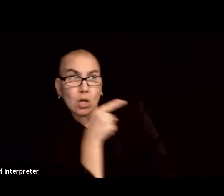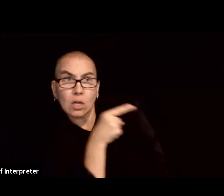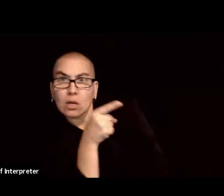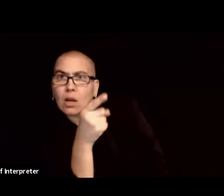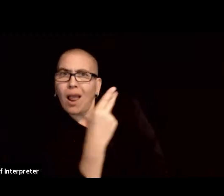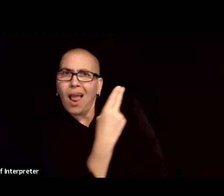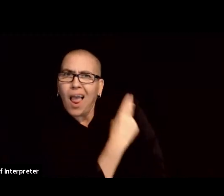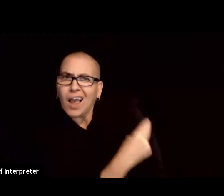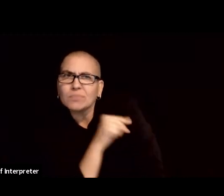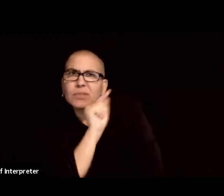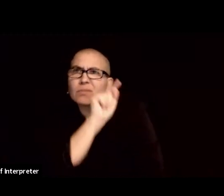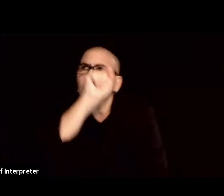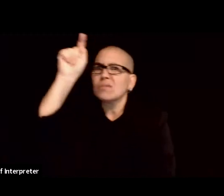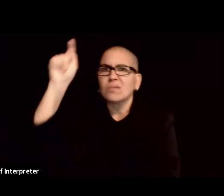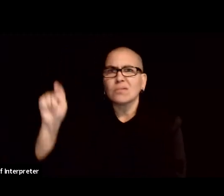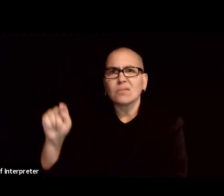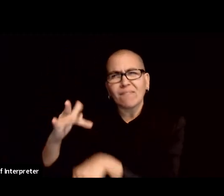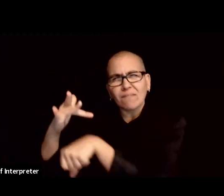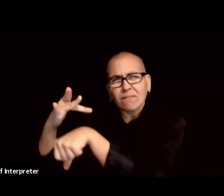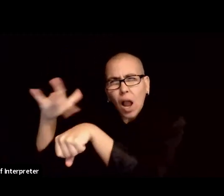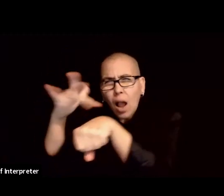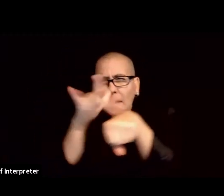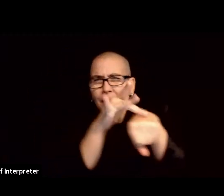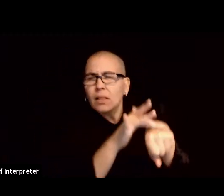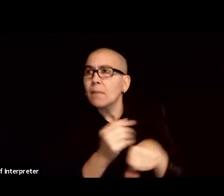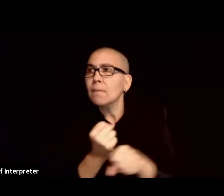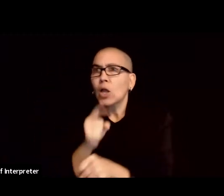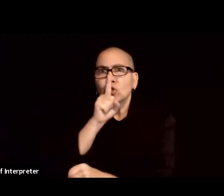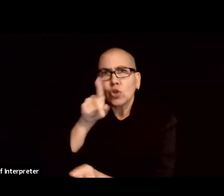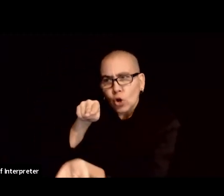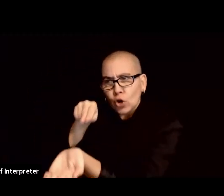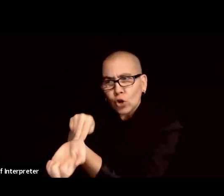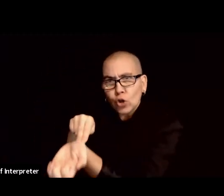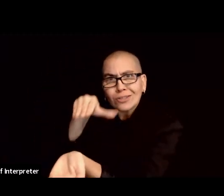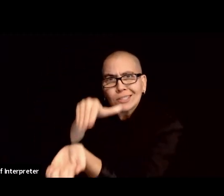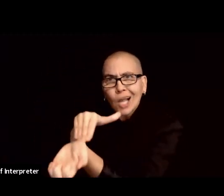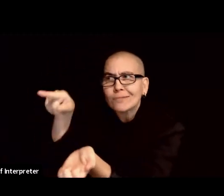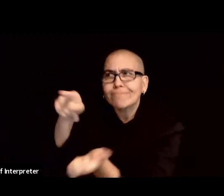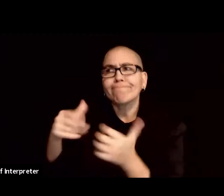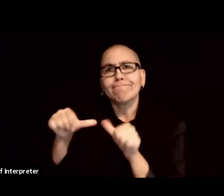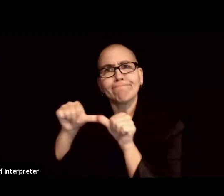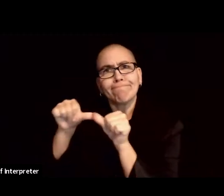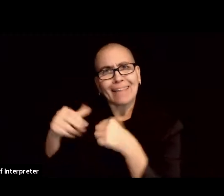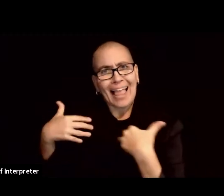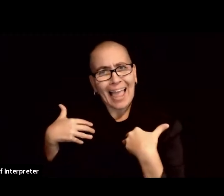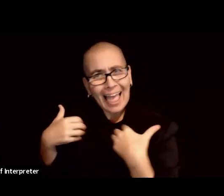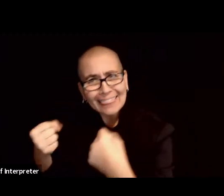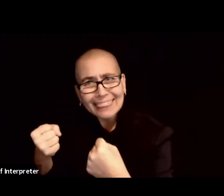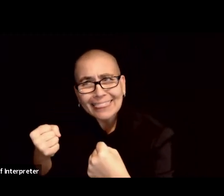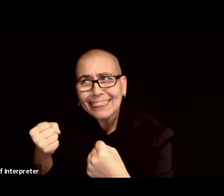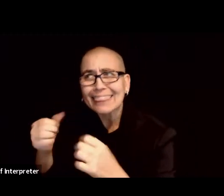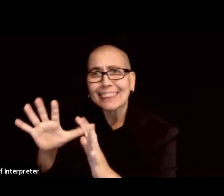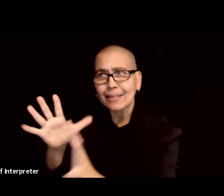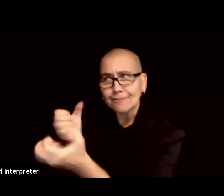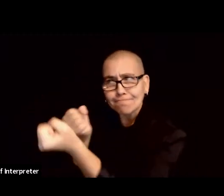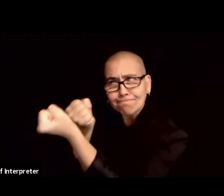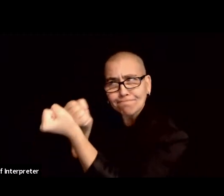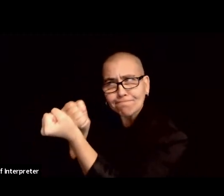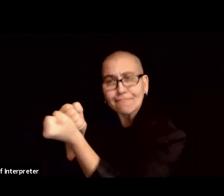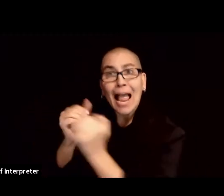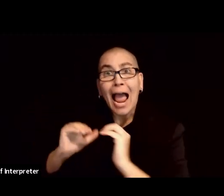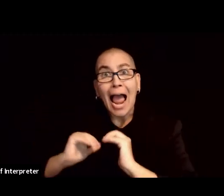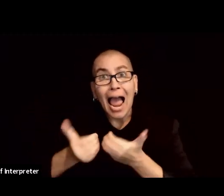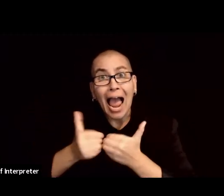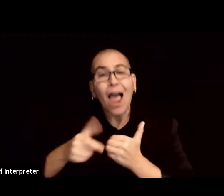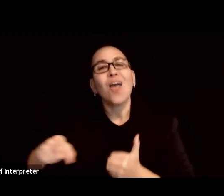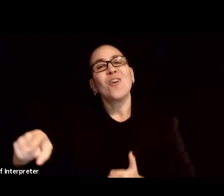job, keep our schools open by doing the basics, wearing a mask, avoiding large crowds,